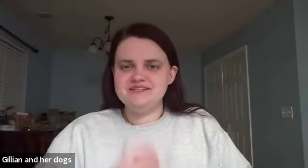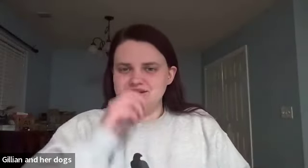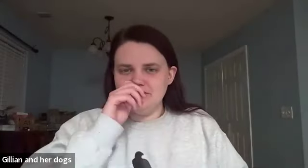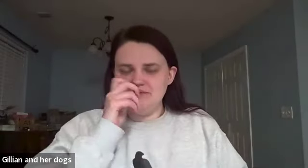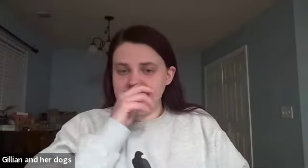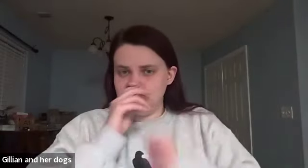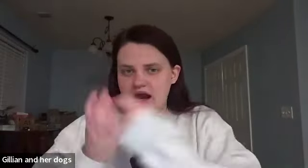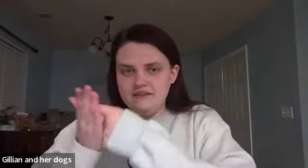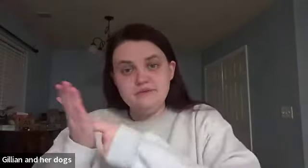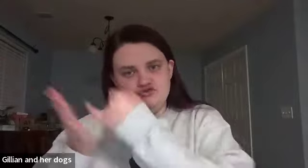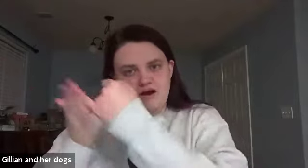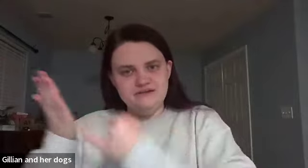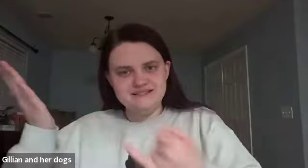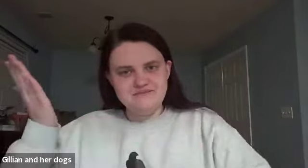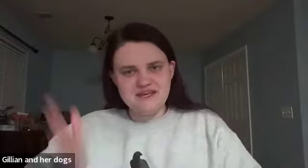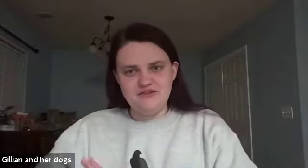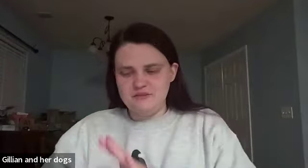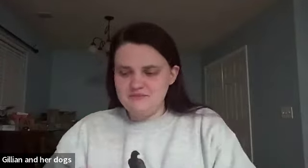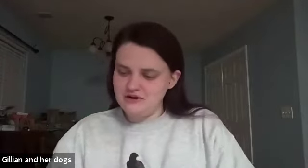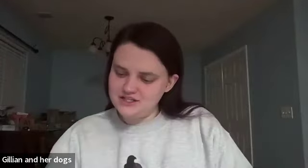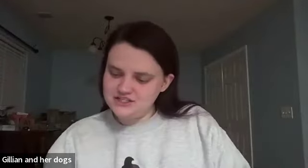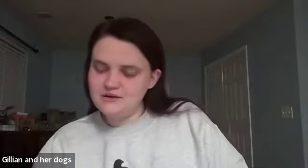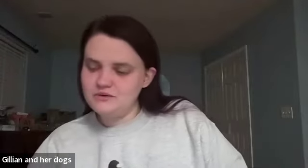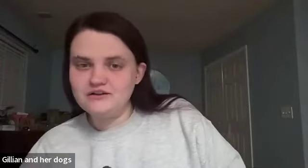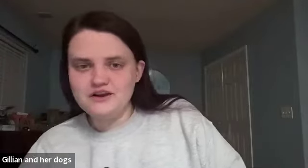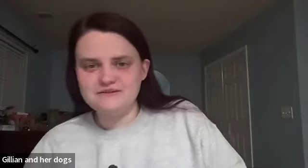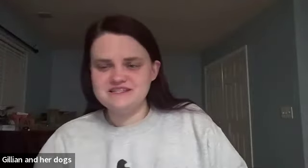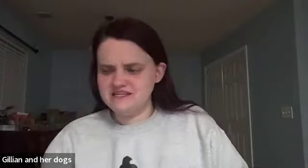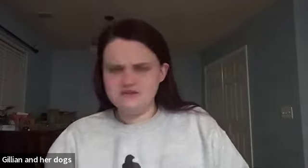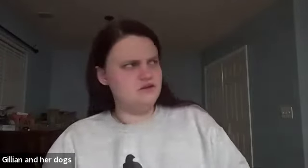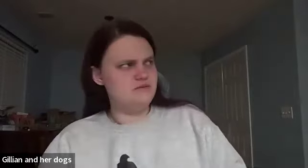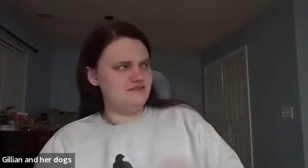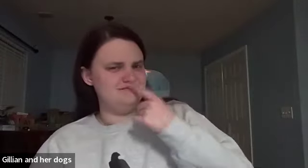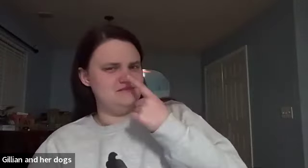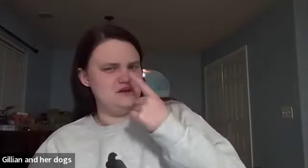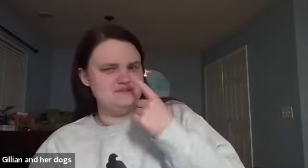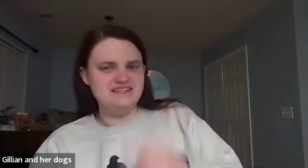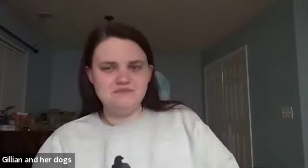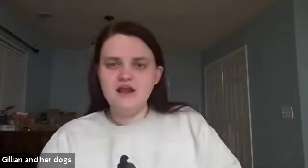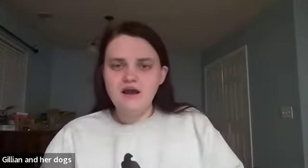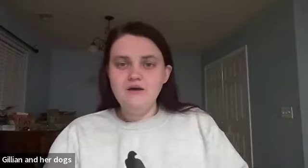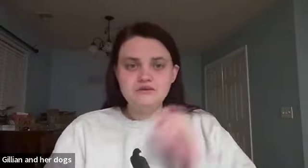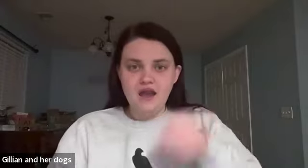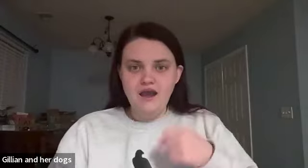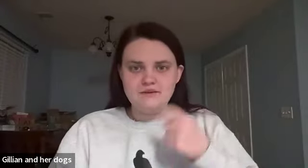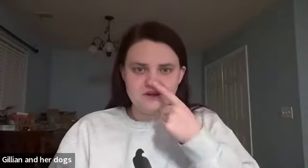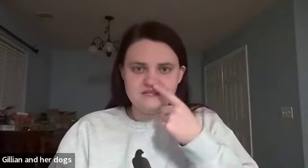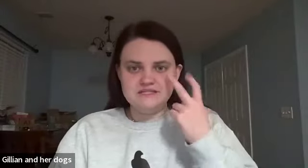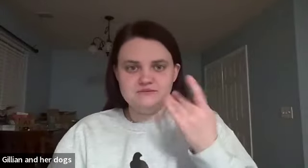because they'll be drawing something on their paper and I just kind of want to look over and see and they'll look at me and go, nosy. And I'm like, well, yeah, I'm nosy. I want to see